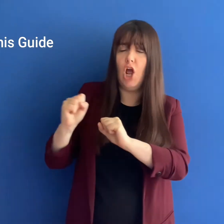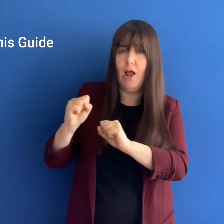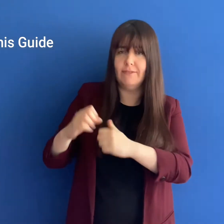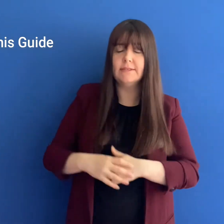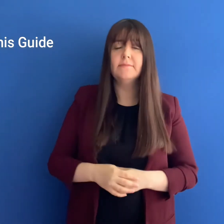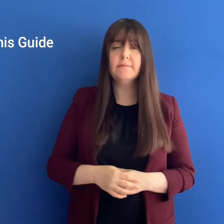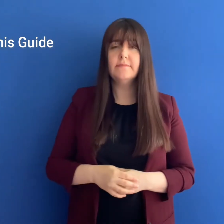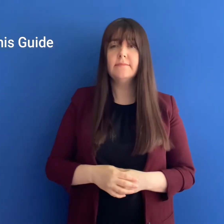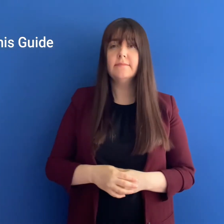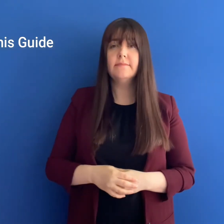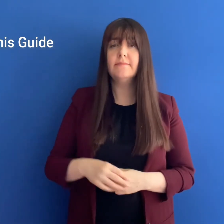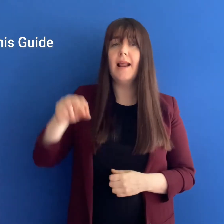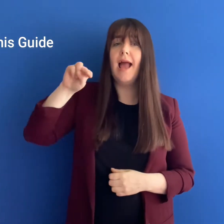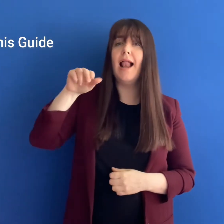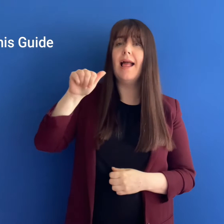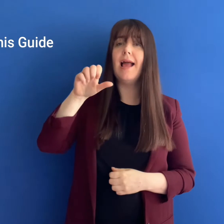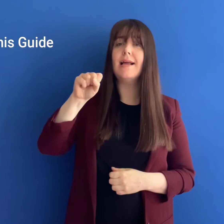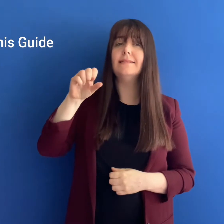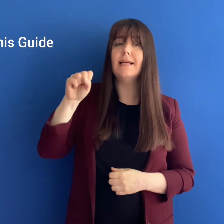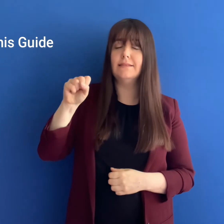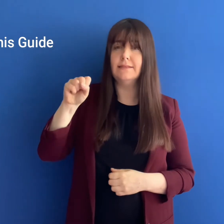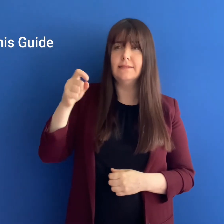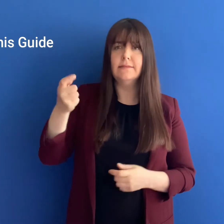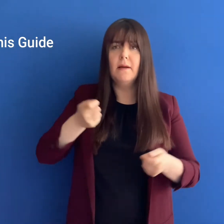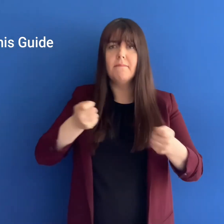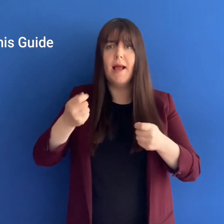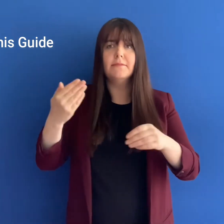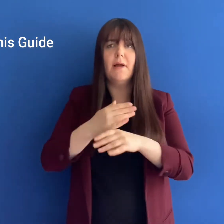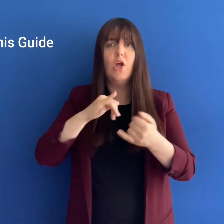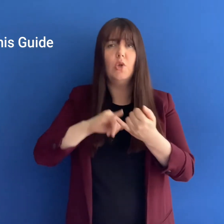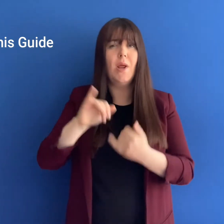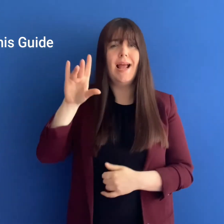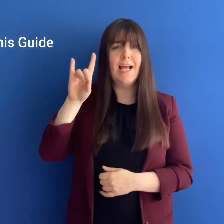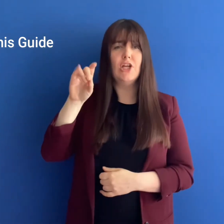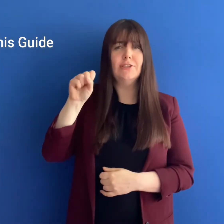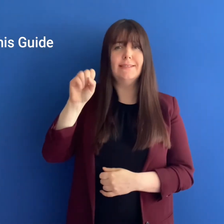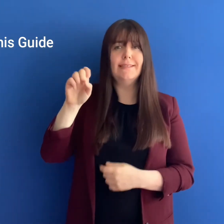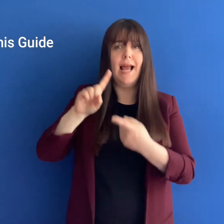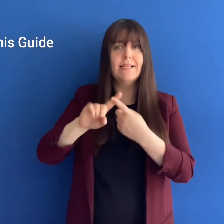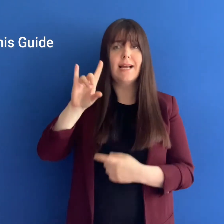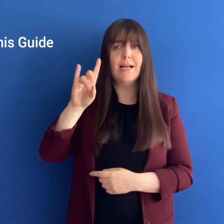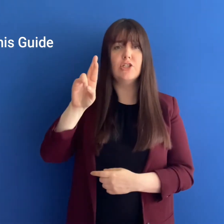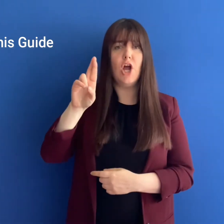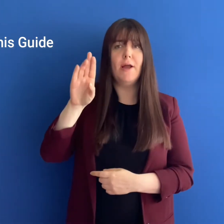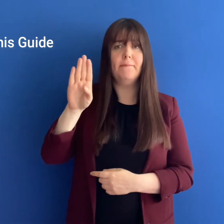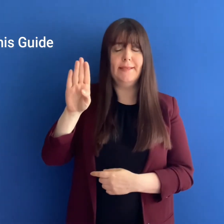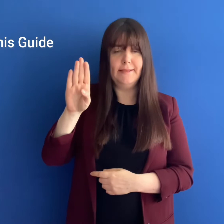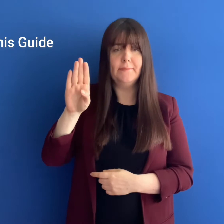about disability-funded services. NASS is managed by the HSE and